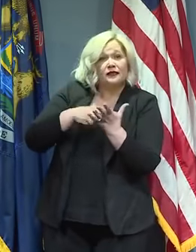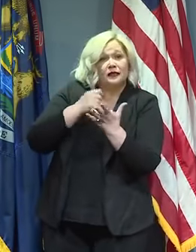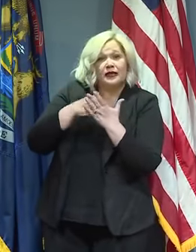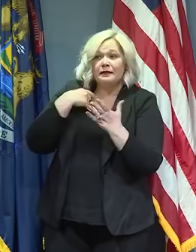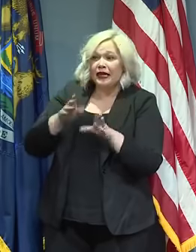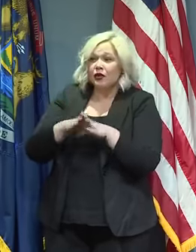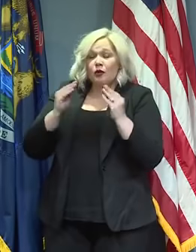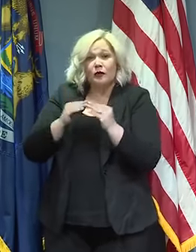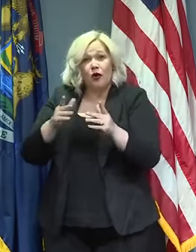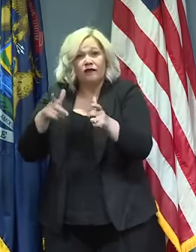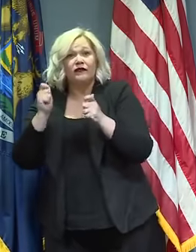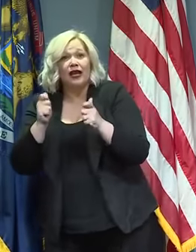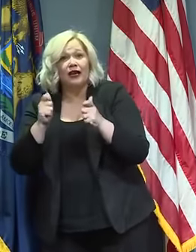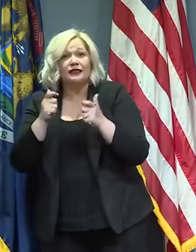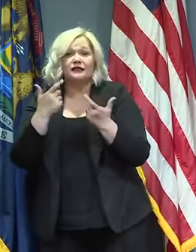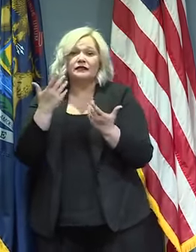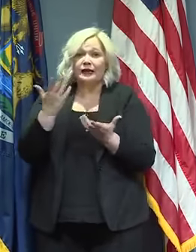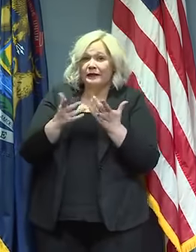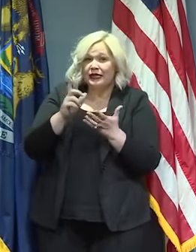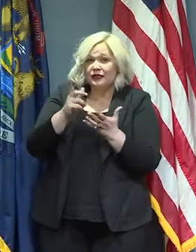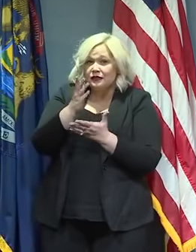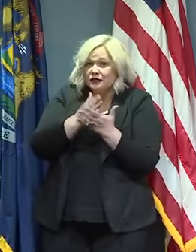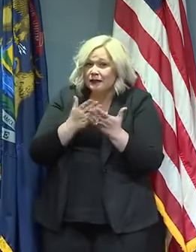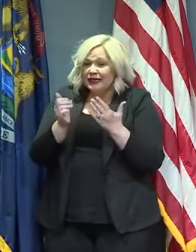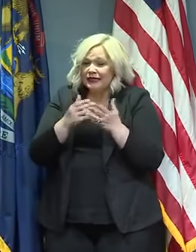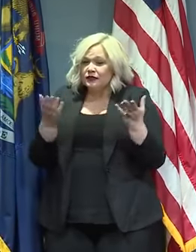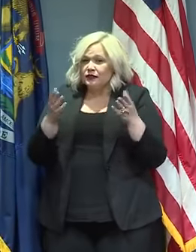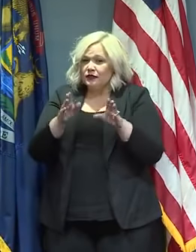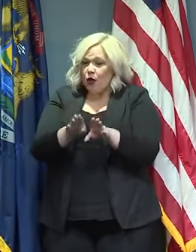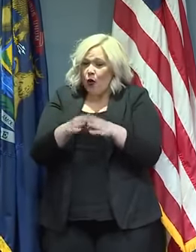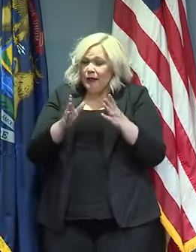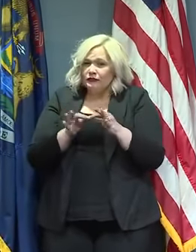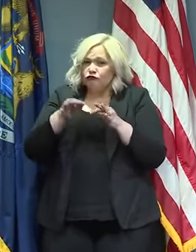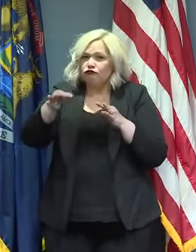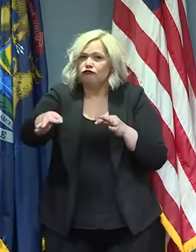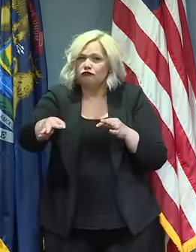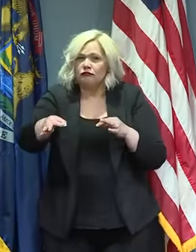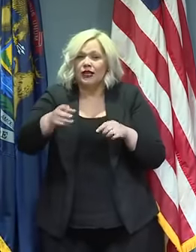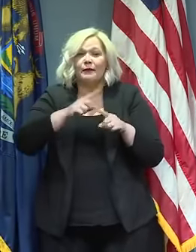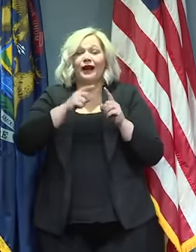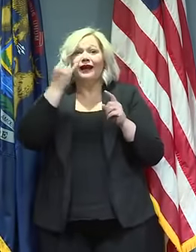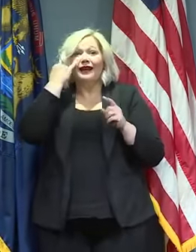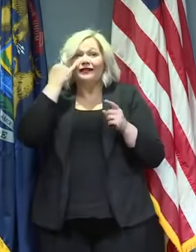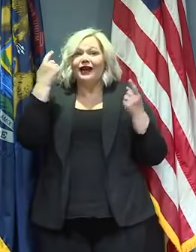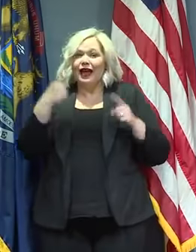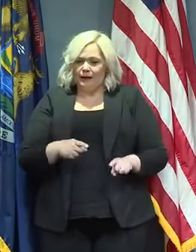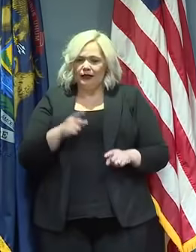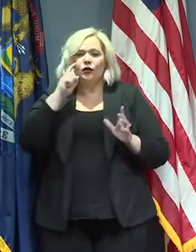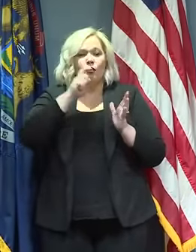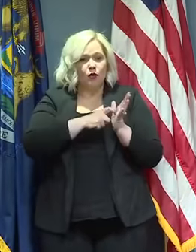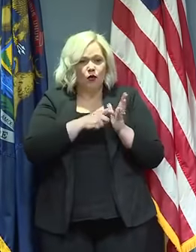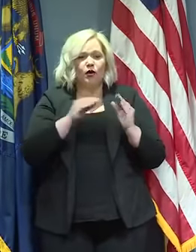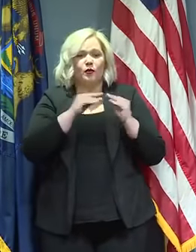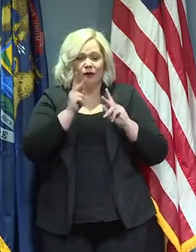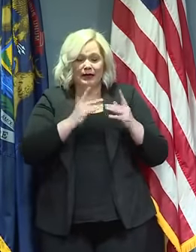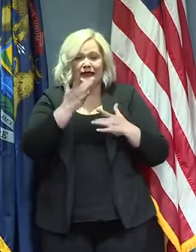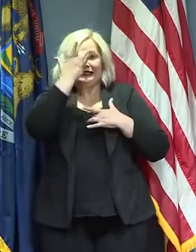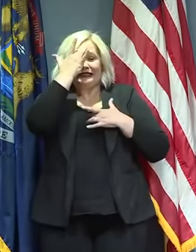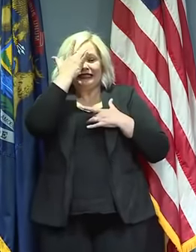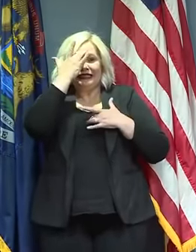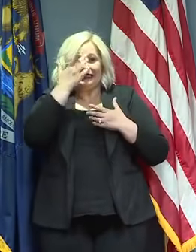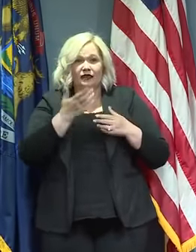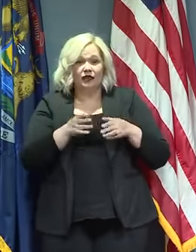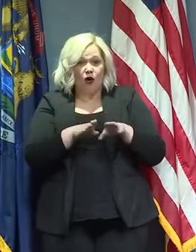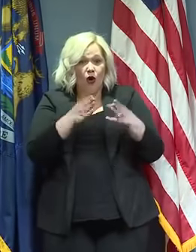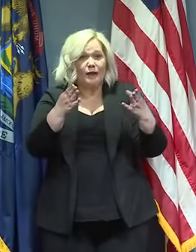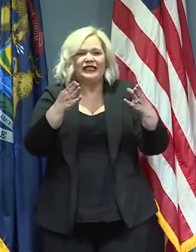need to move a little slower. But if we see a second wave coming, we're going to step back when that's necessary. So there's no on